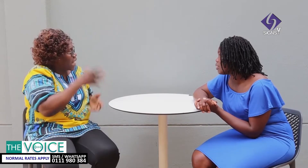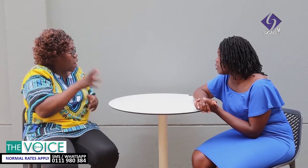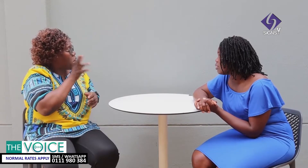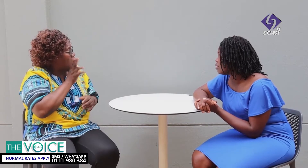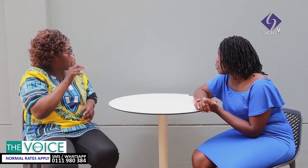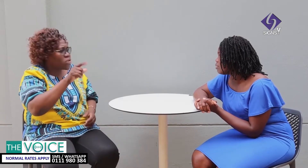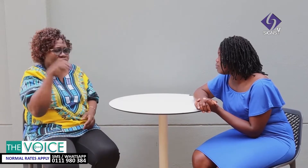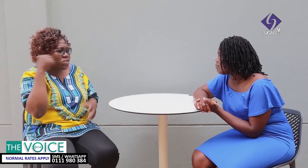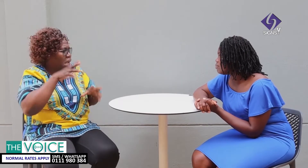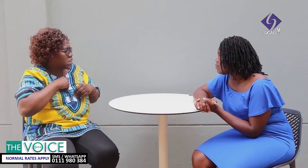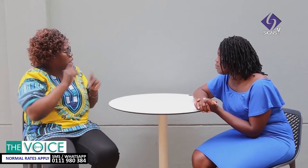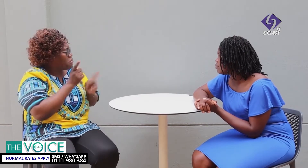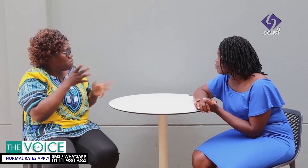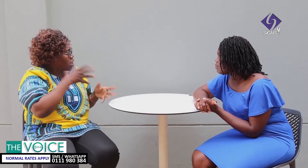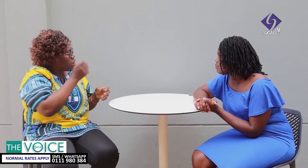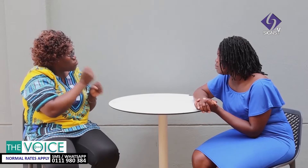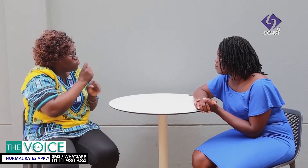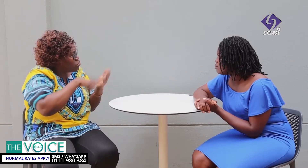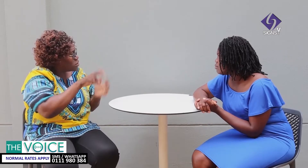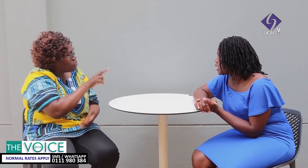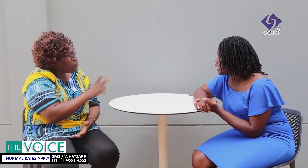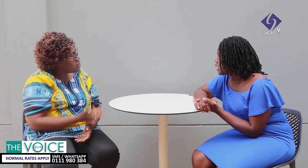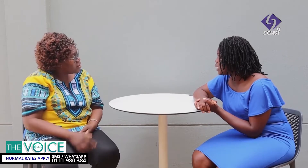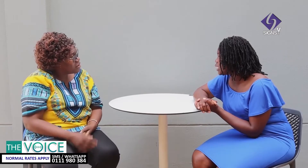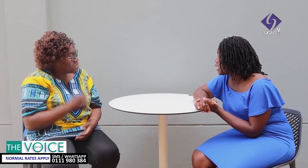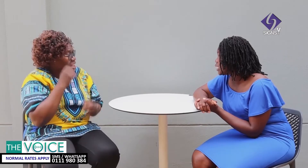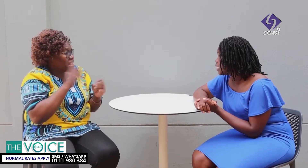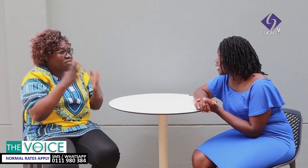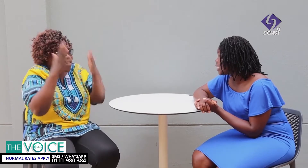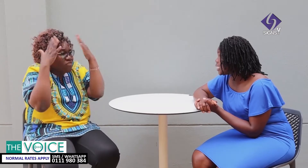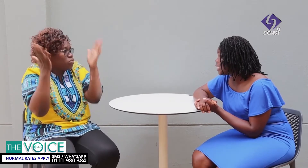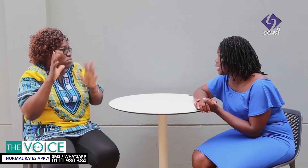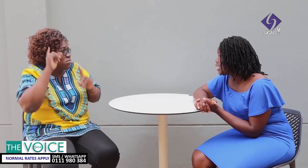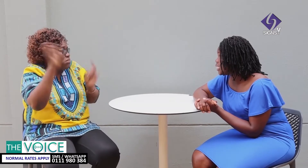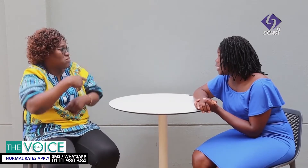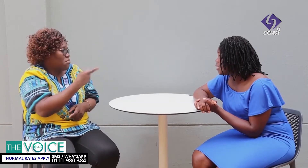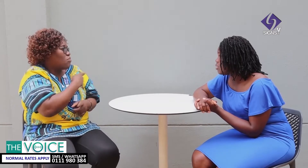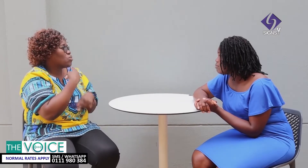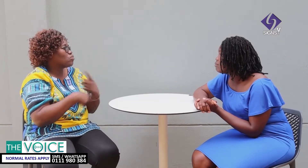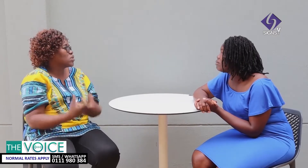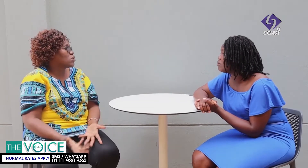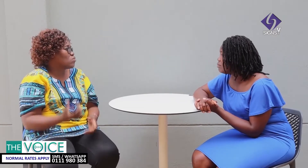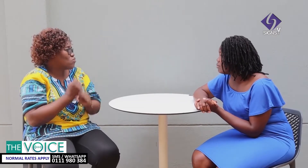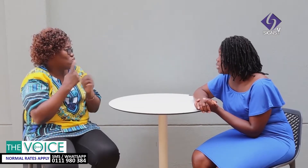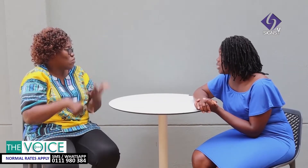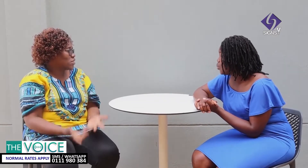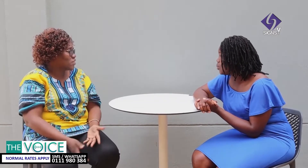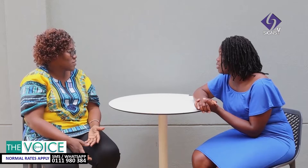boyfriend? And my uncle at this time and you see, in my family level, they were really interacting in groups, which did